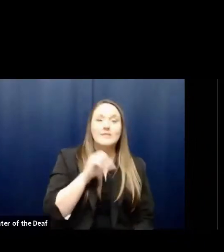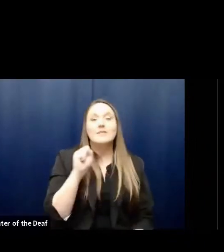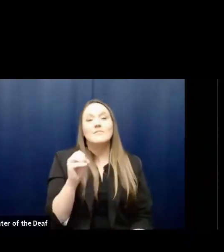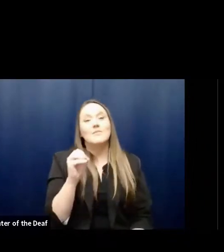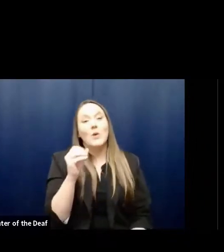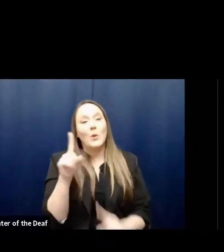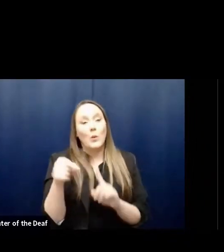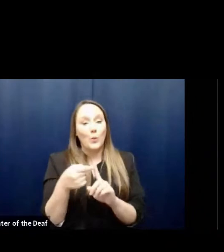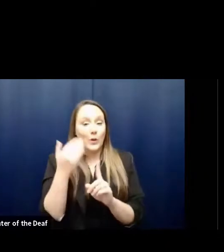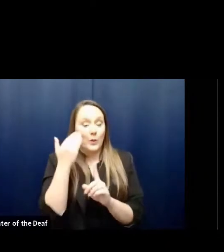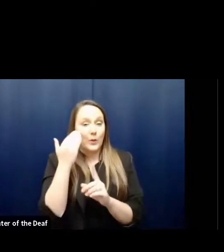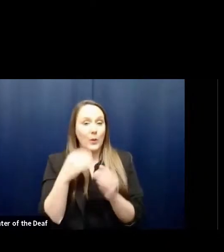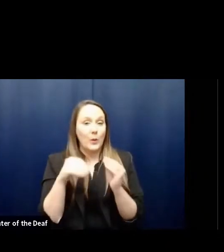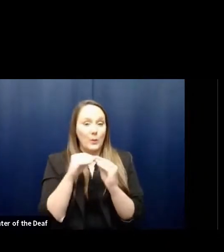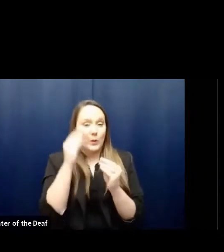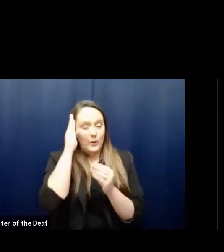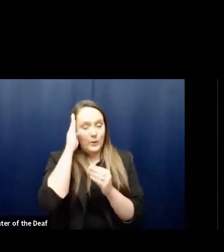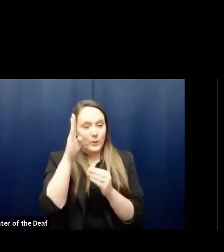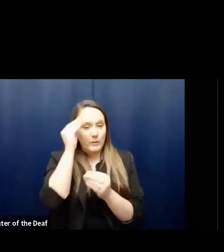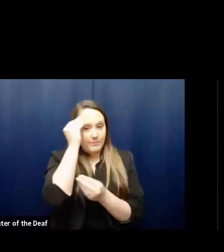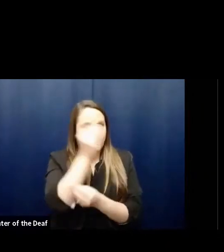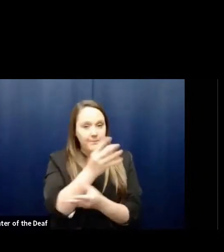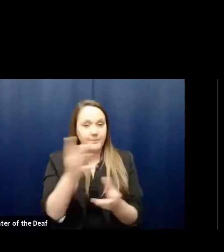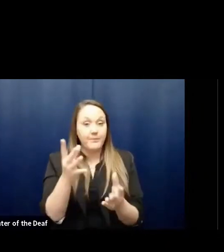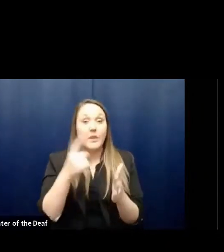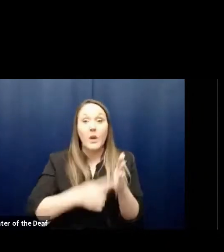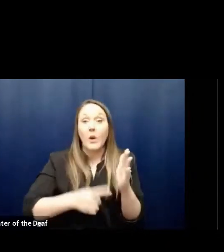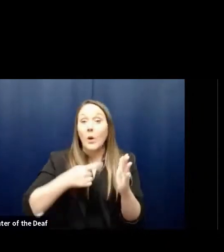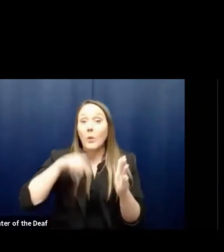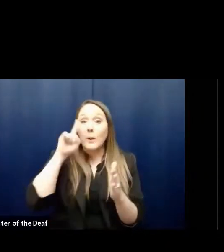that, what we do know is what we believe,